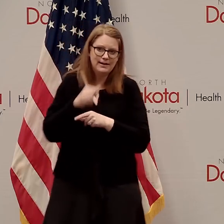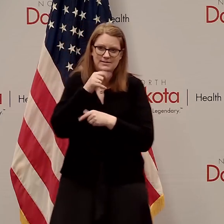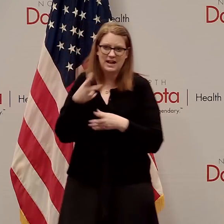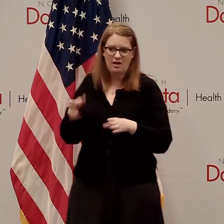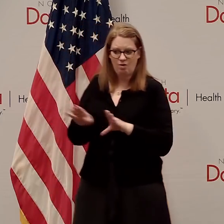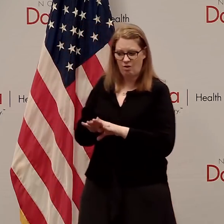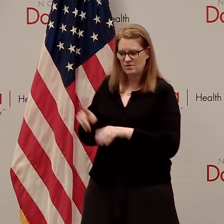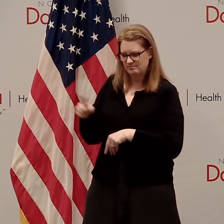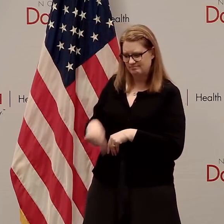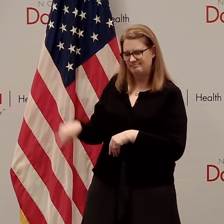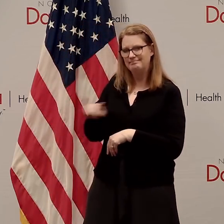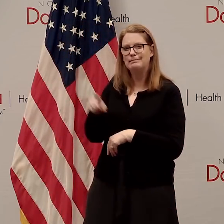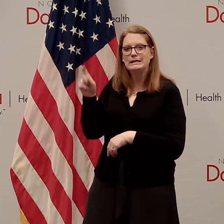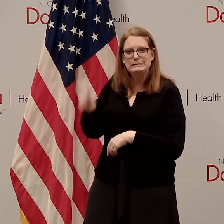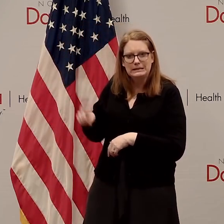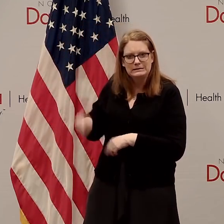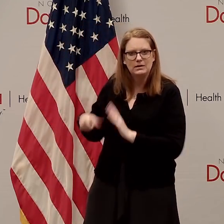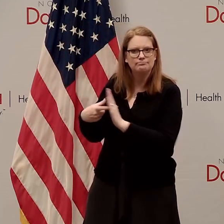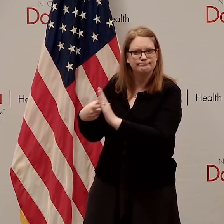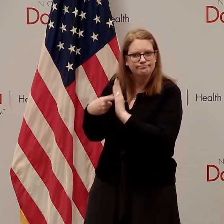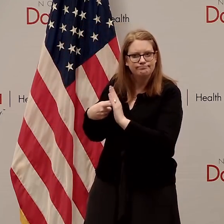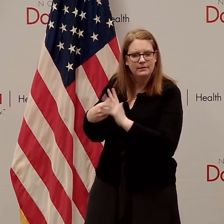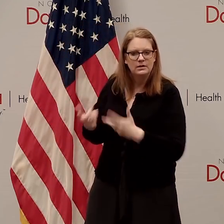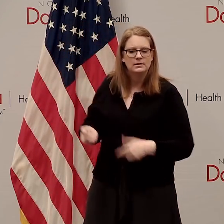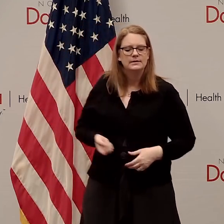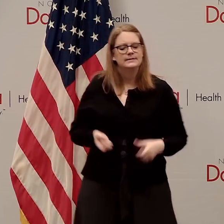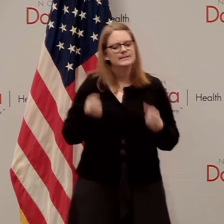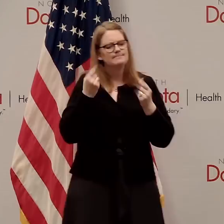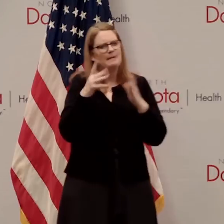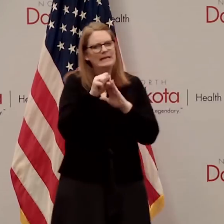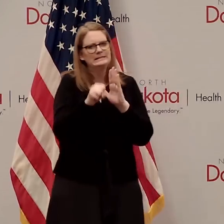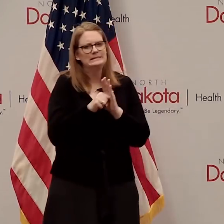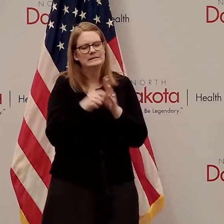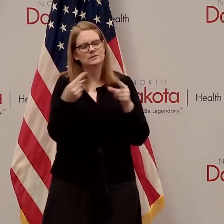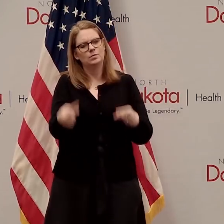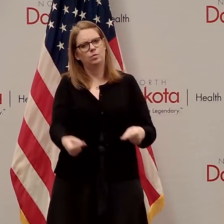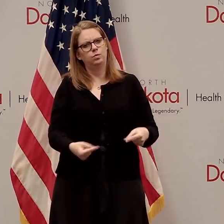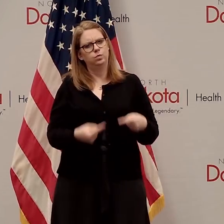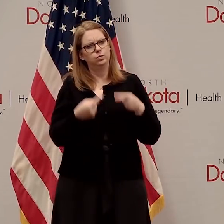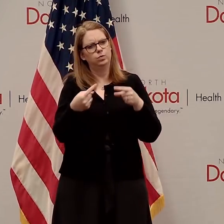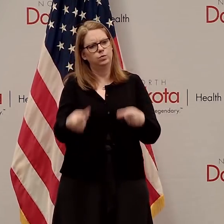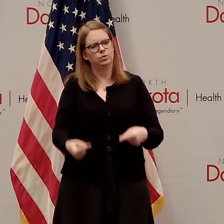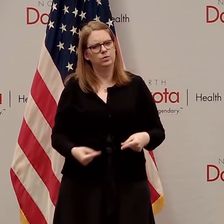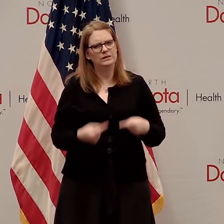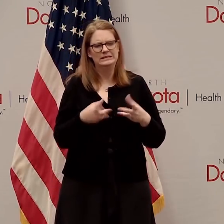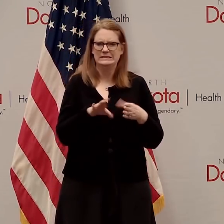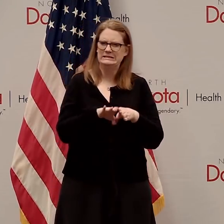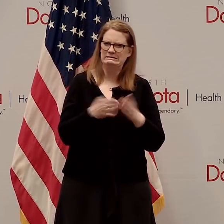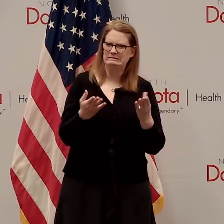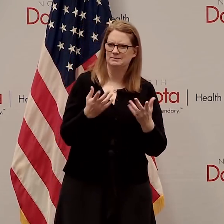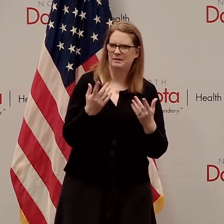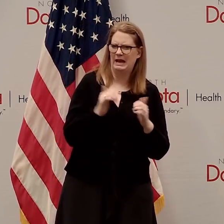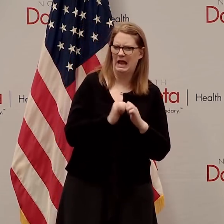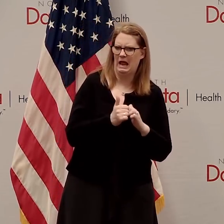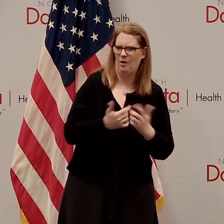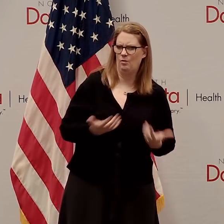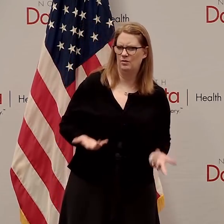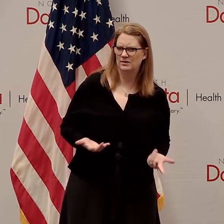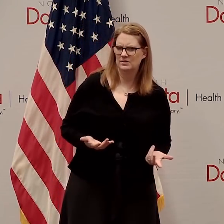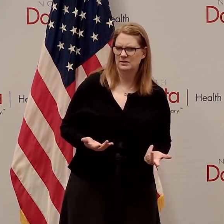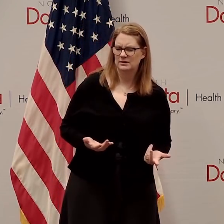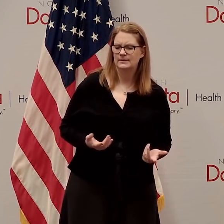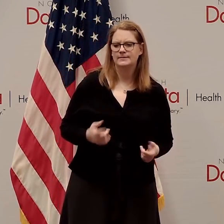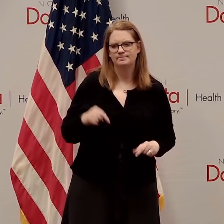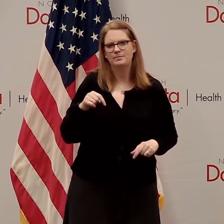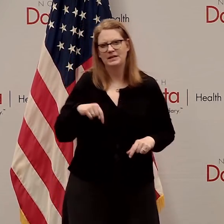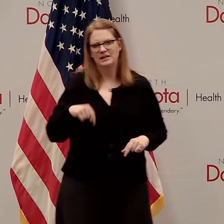so we are fortunate, as many states wrestle with how to reopen, we're pleased in North Dakota to understand that a big portion of